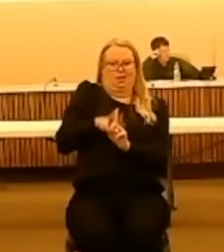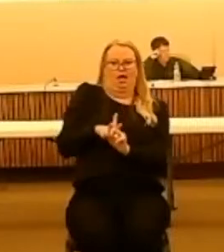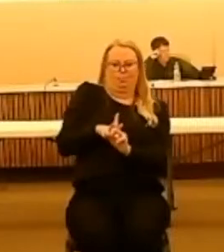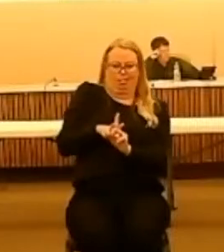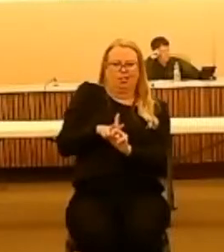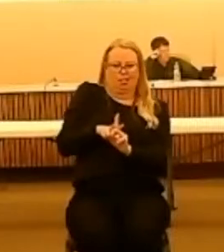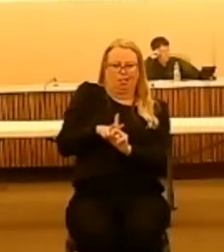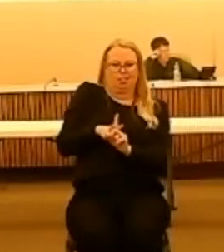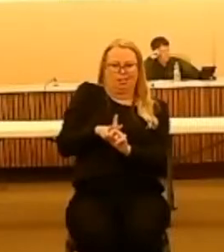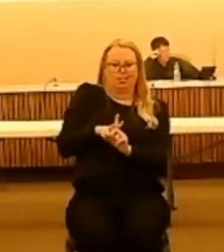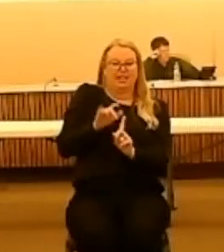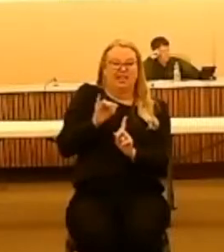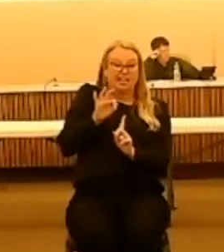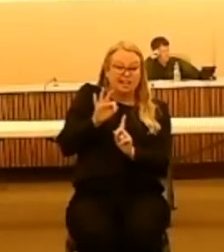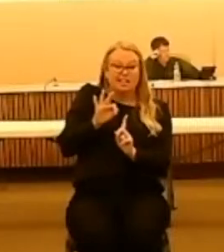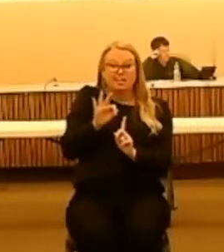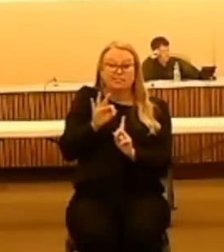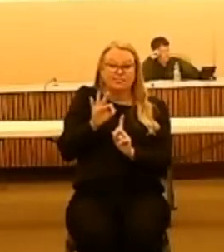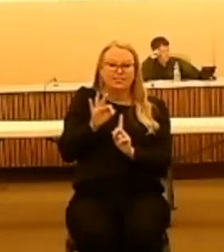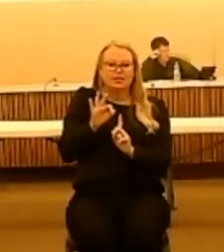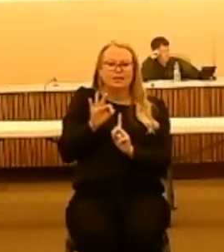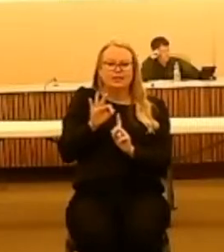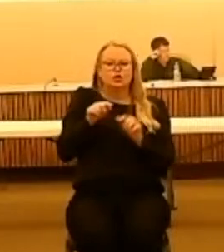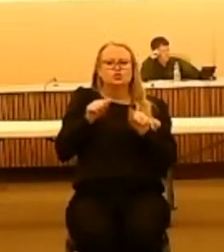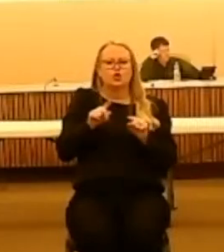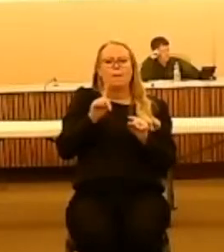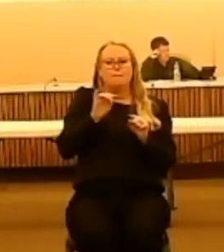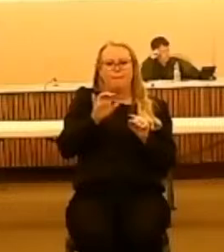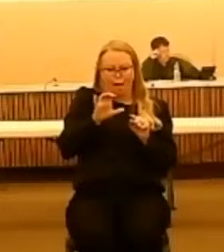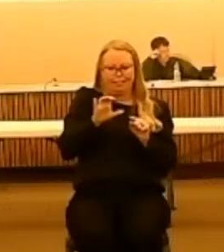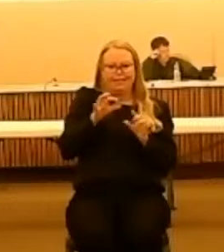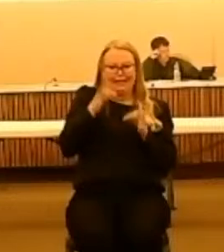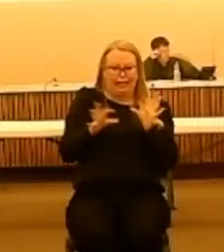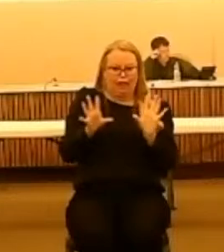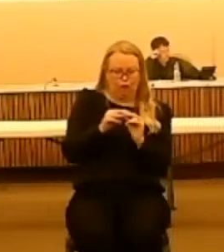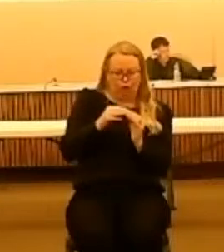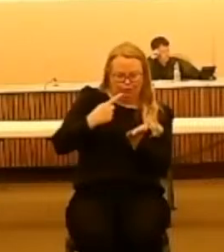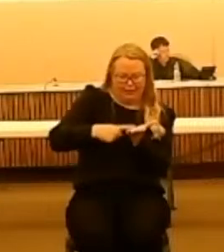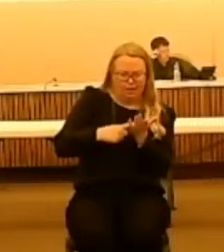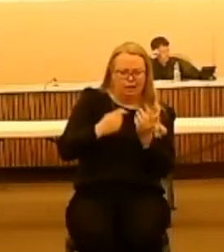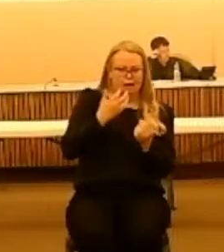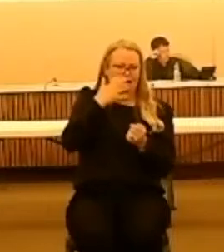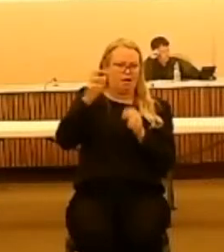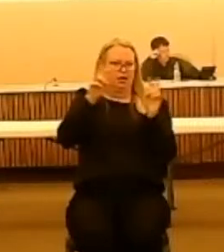resolutions that when we've had the public hearing on big issues.